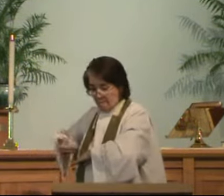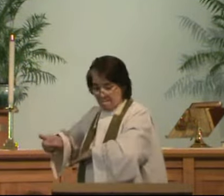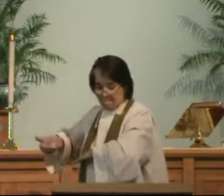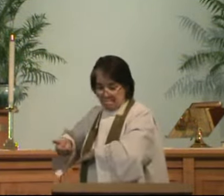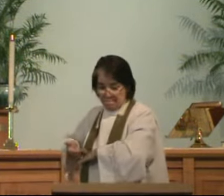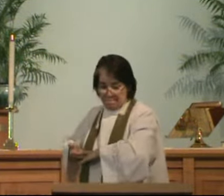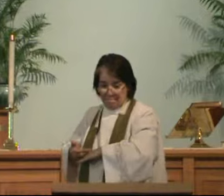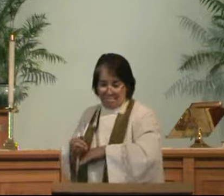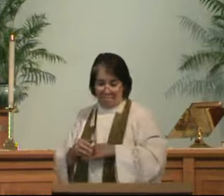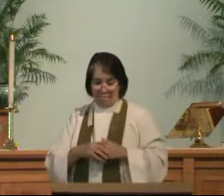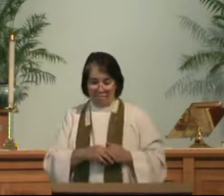them.